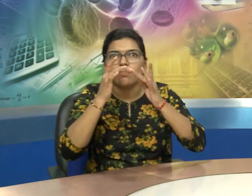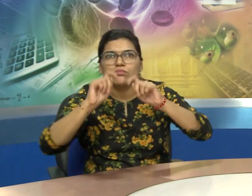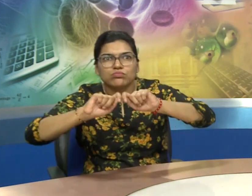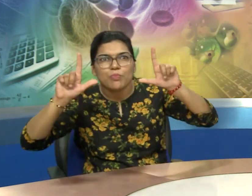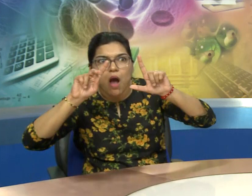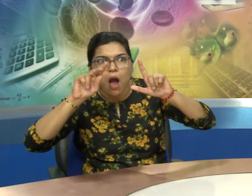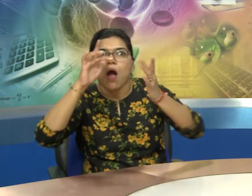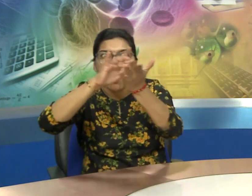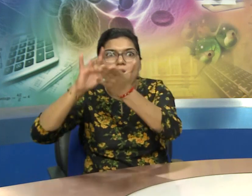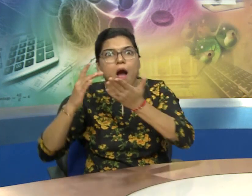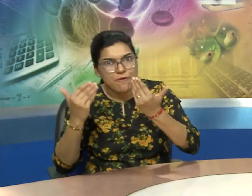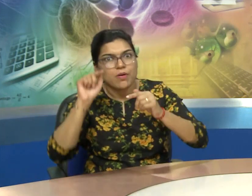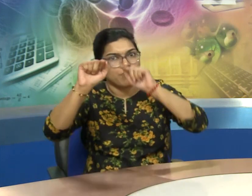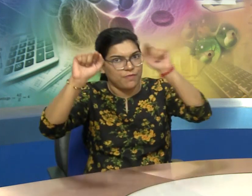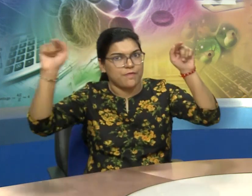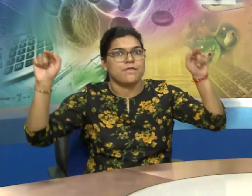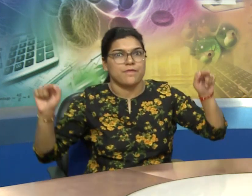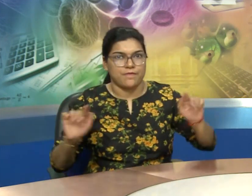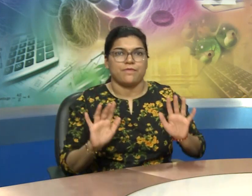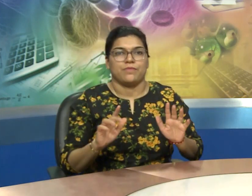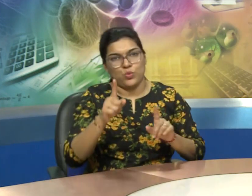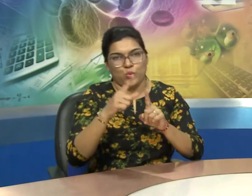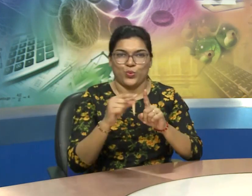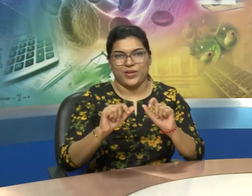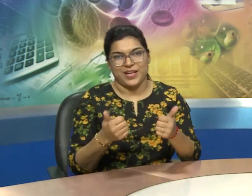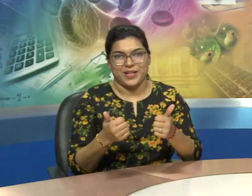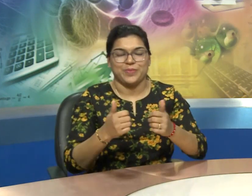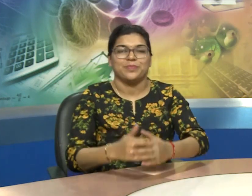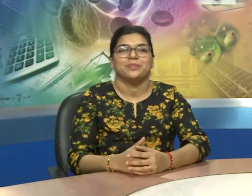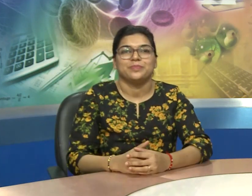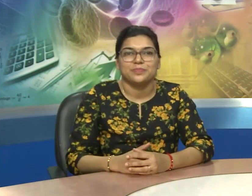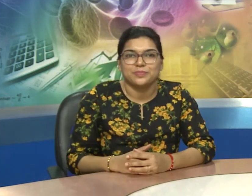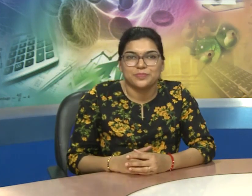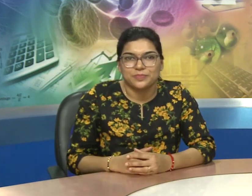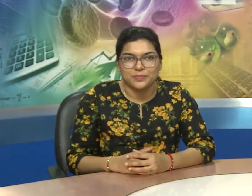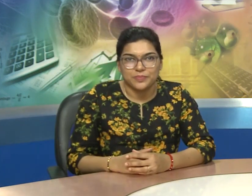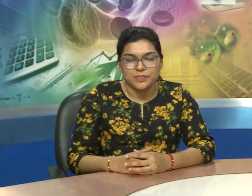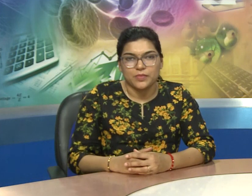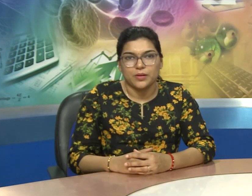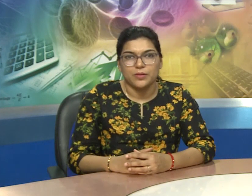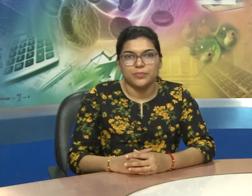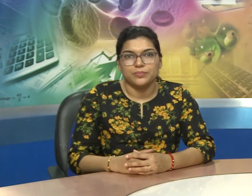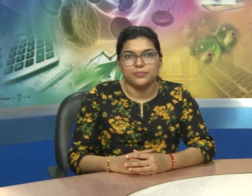the website and get more information. Thank you.